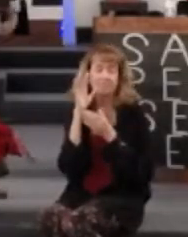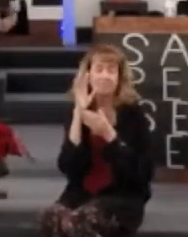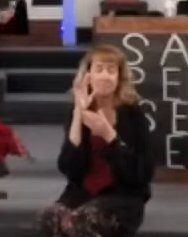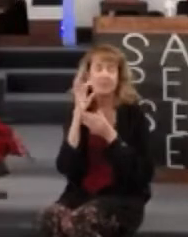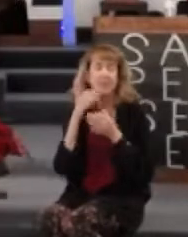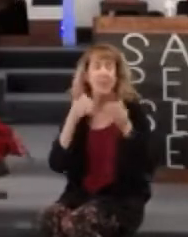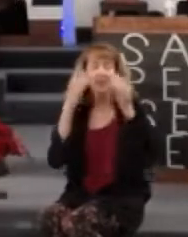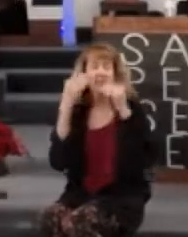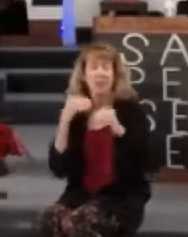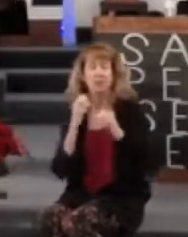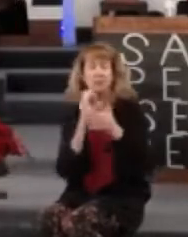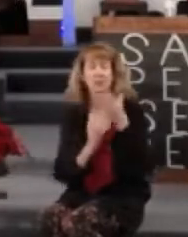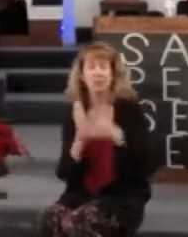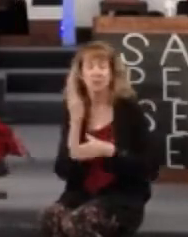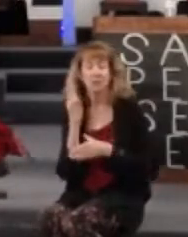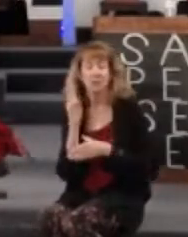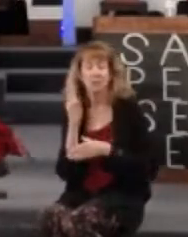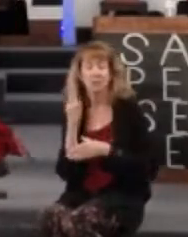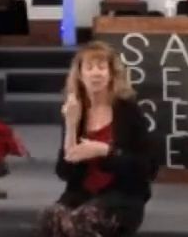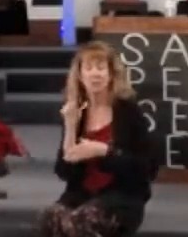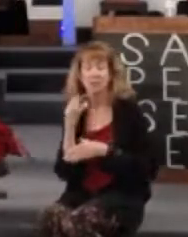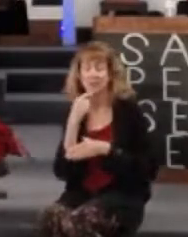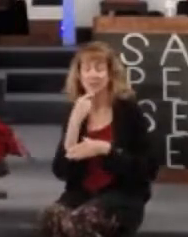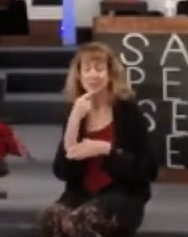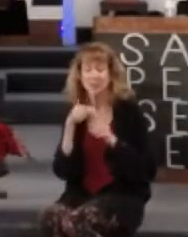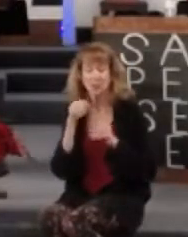Then in chapter 6, Paul goes on to address children.